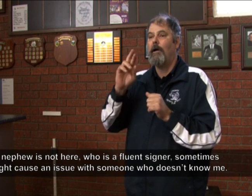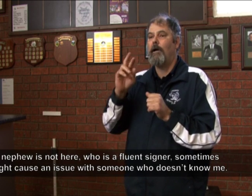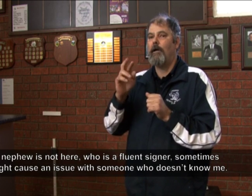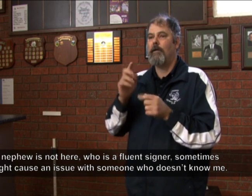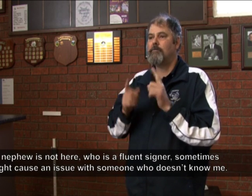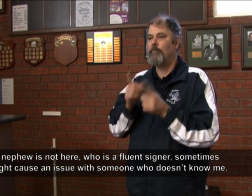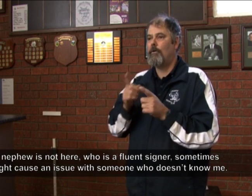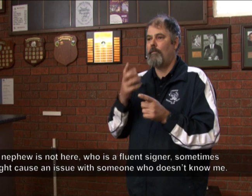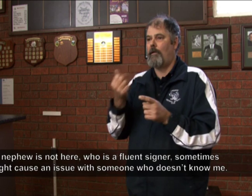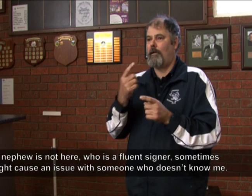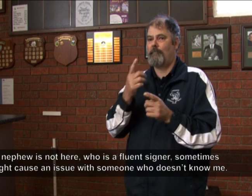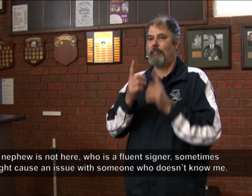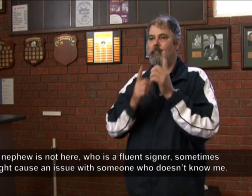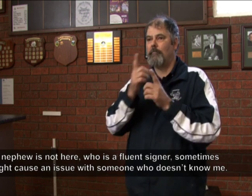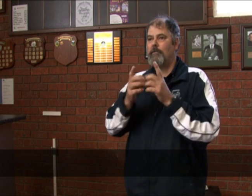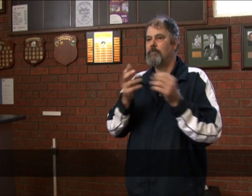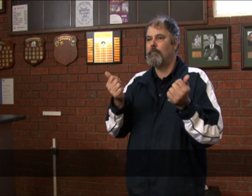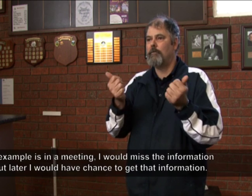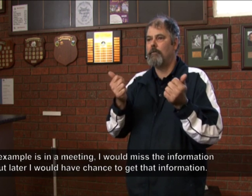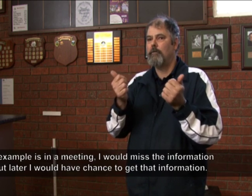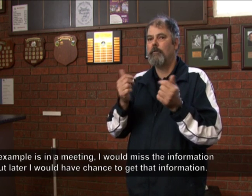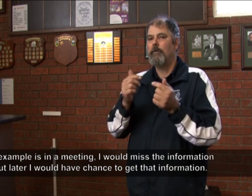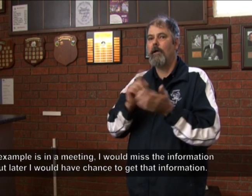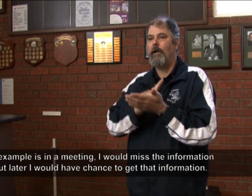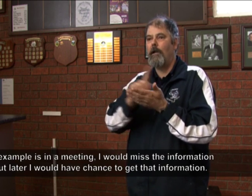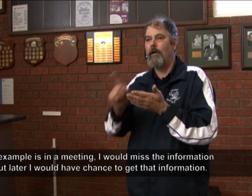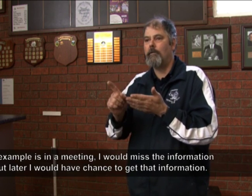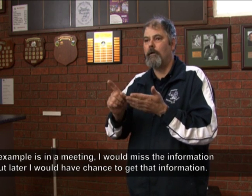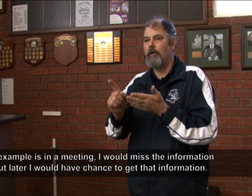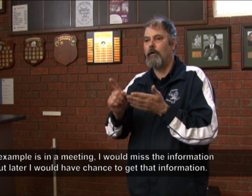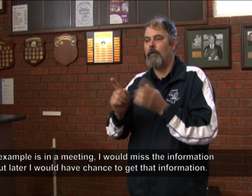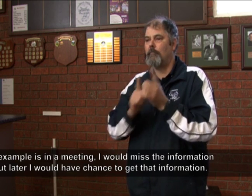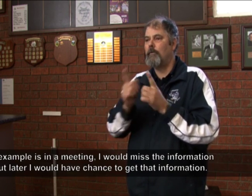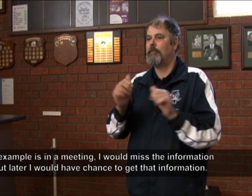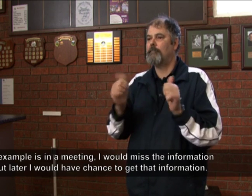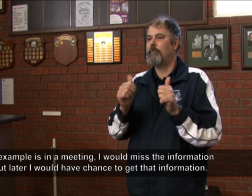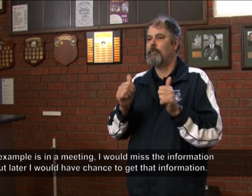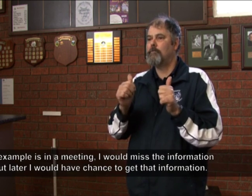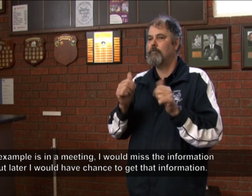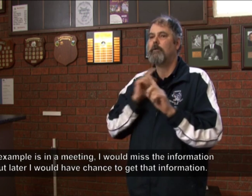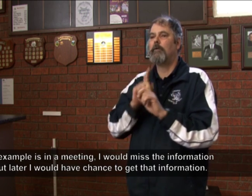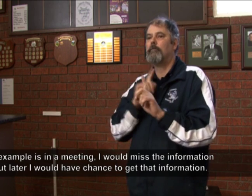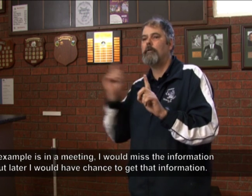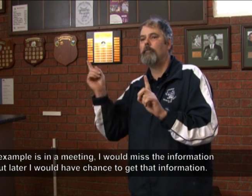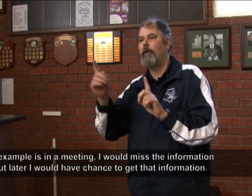signer, sometimes that might cause an issue to the person that perhaps doesn't know me. For example, in a